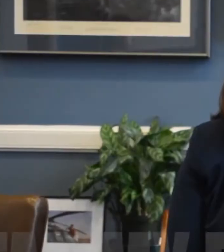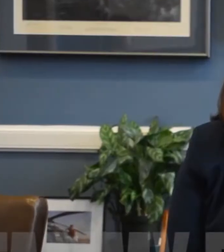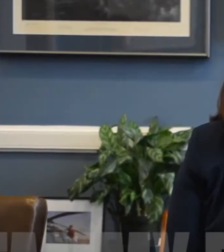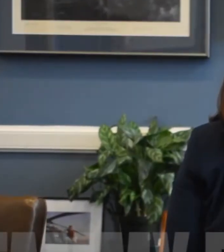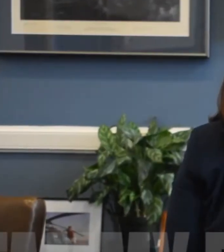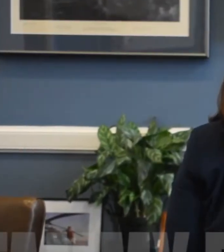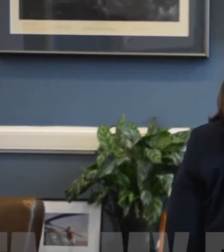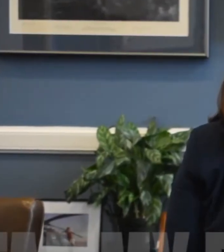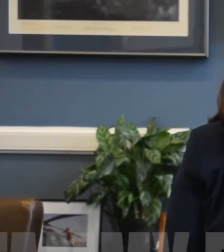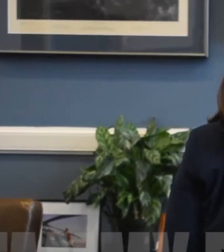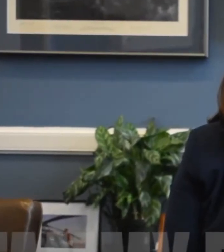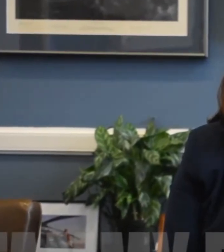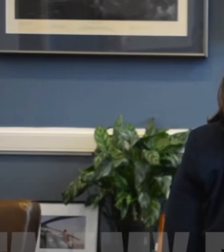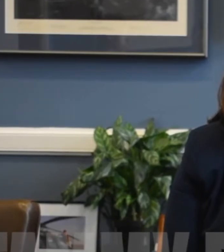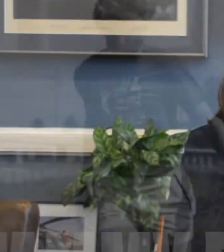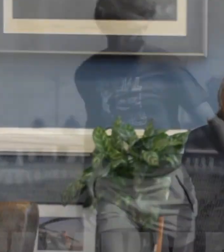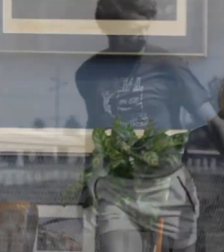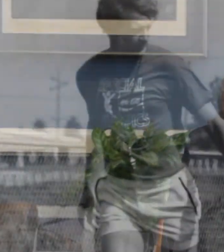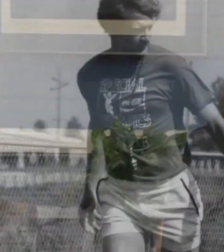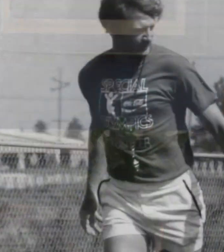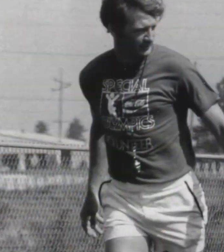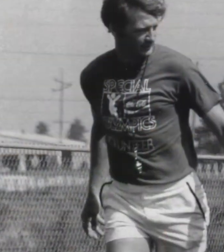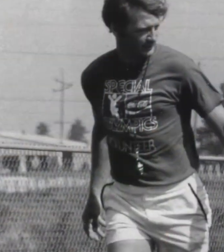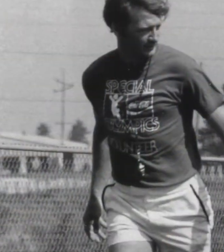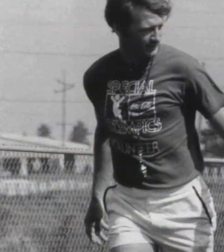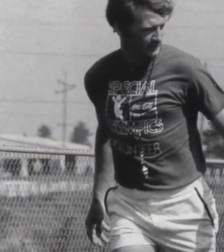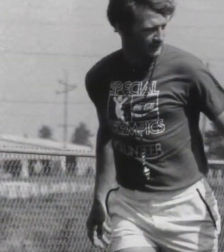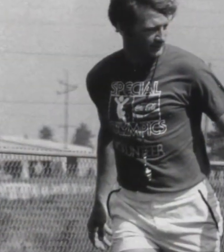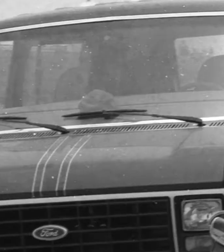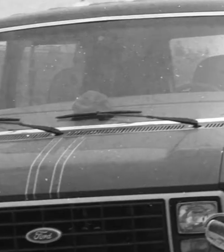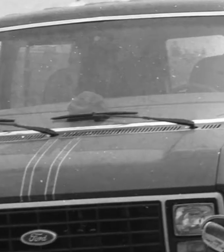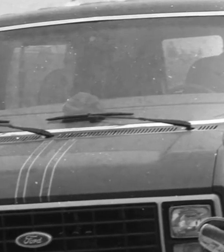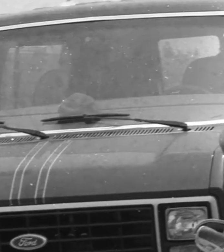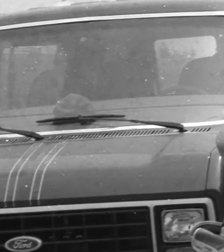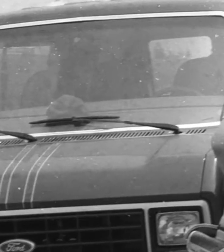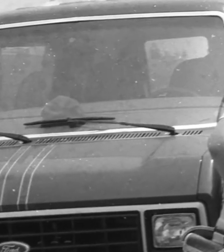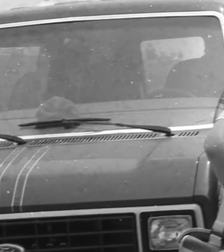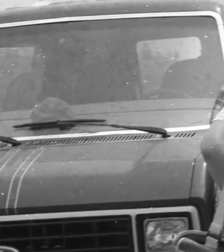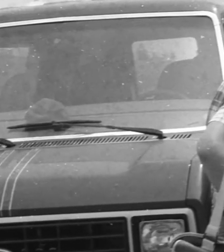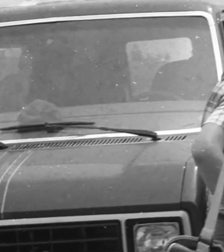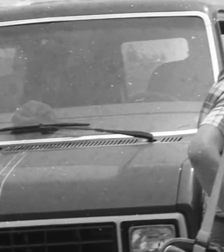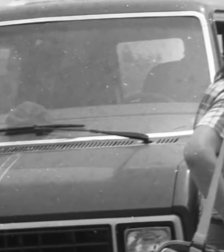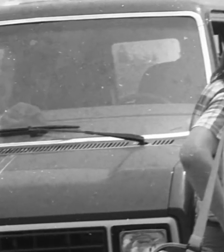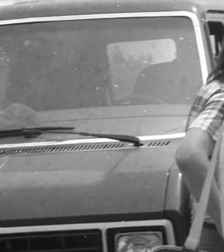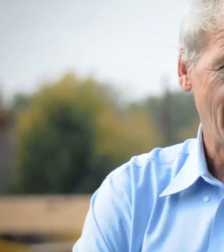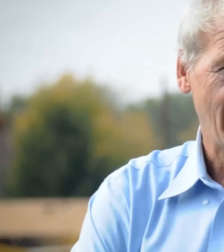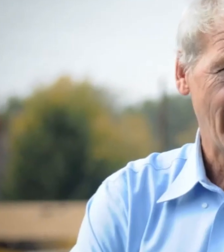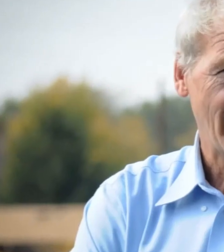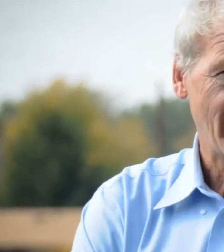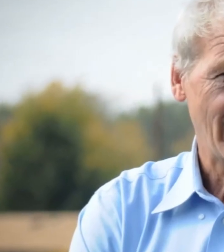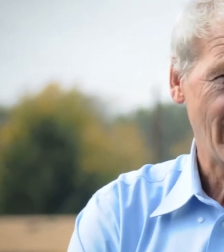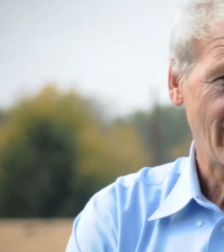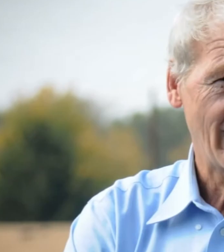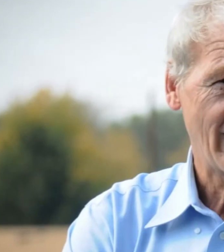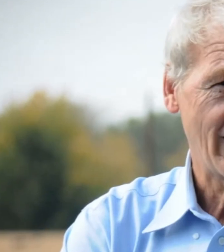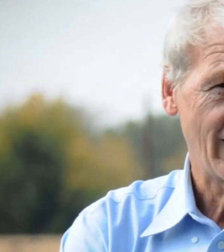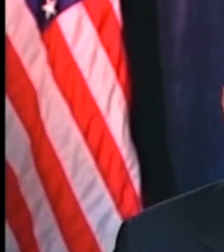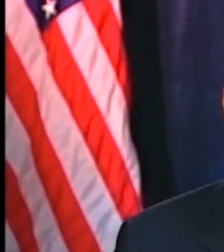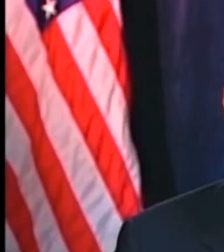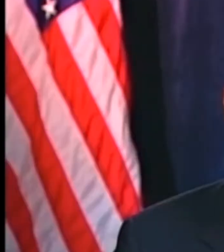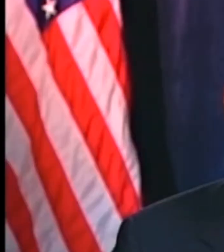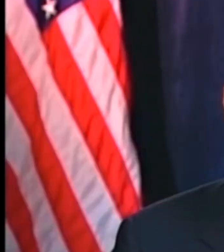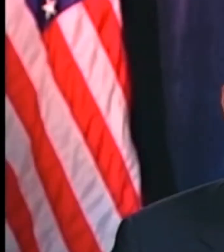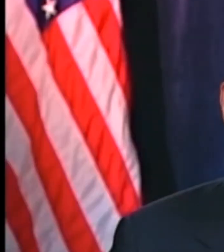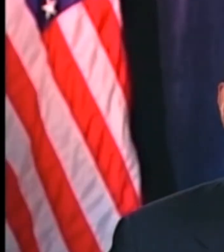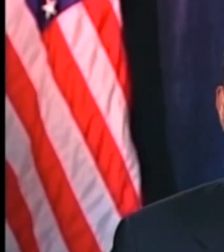states. I also want to thank my friend John Penn for his years of service to both this local and also the Laborers International Union of North America.